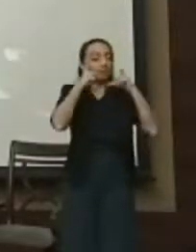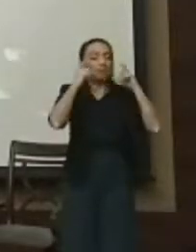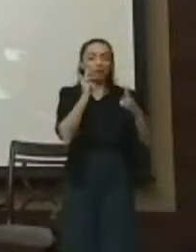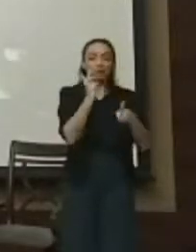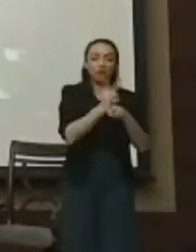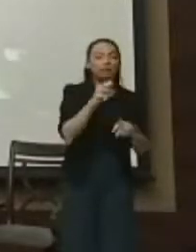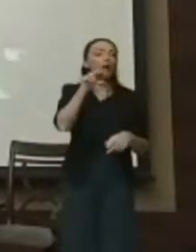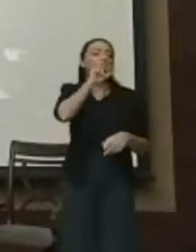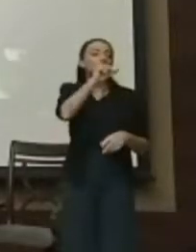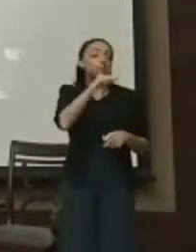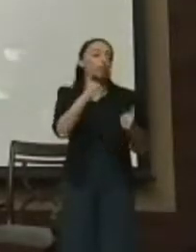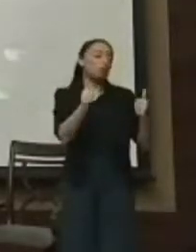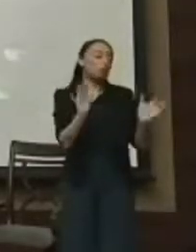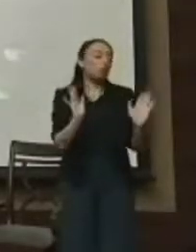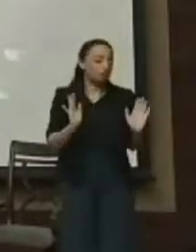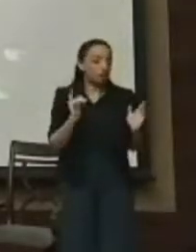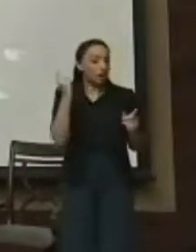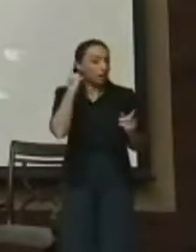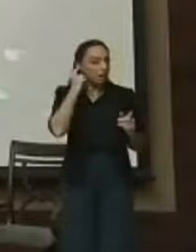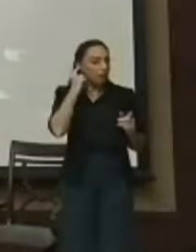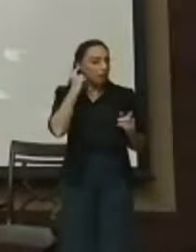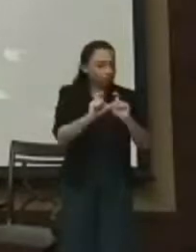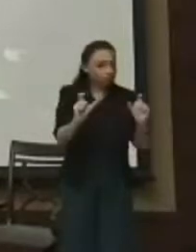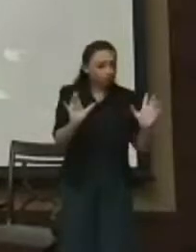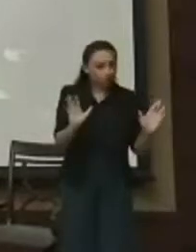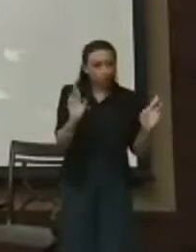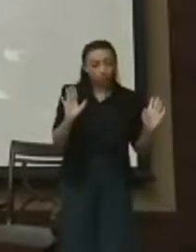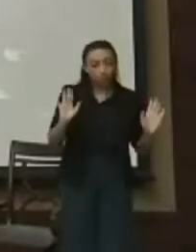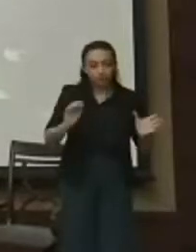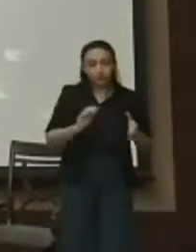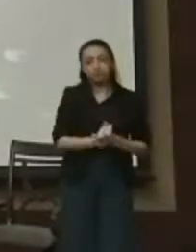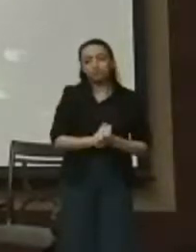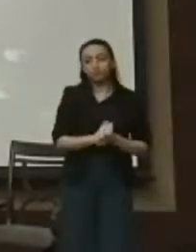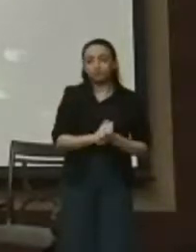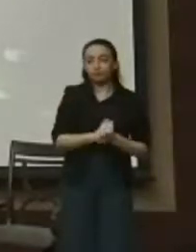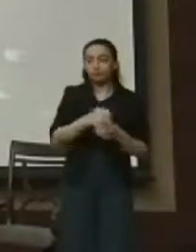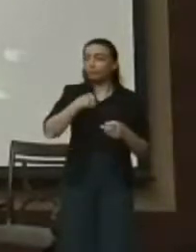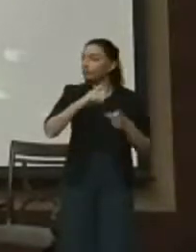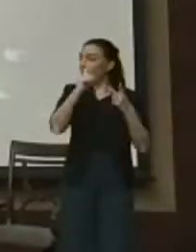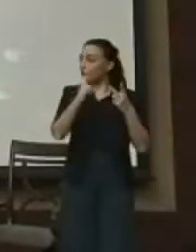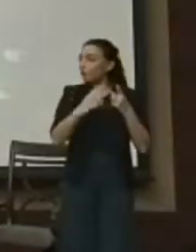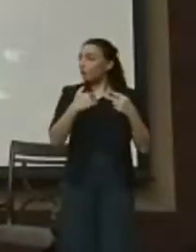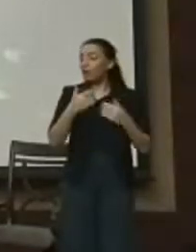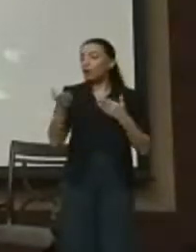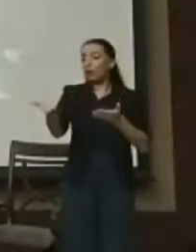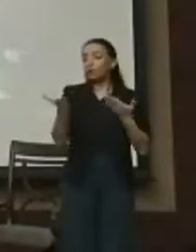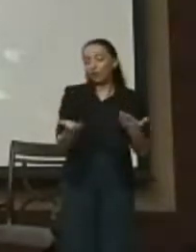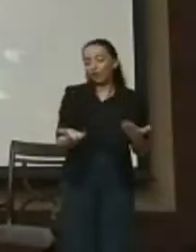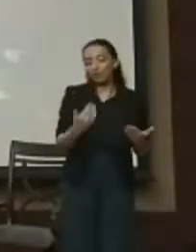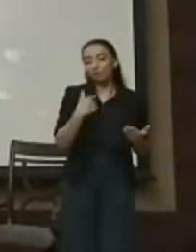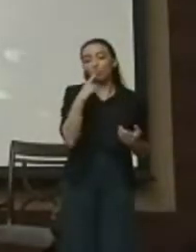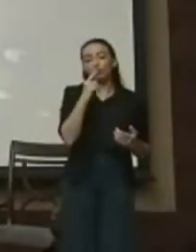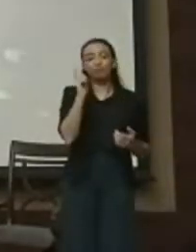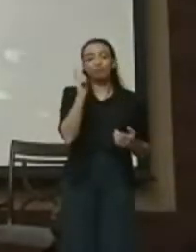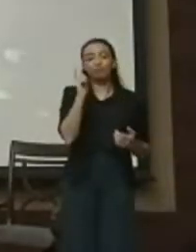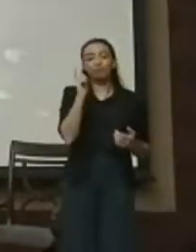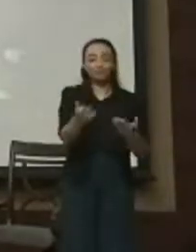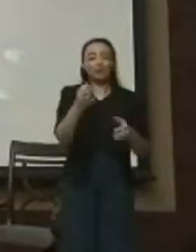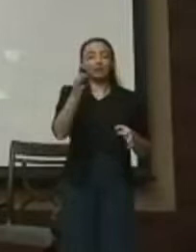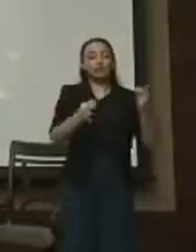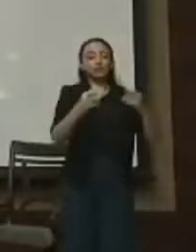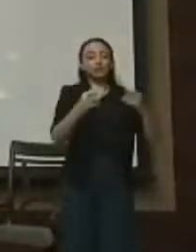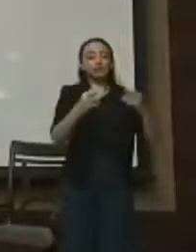me? Thank you. So let me first welcome. Thank you, sir, Mr.